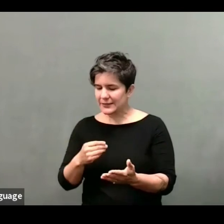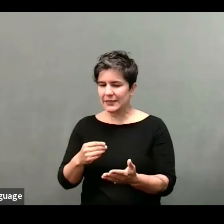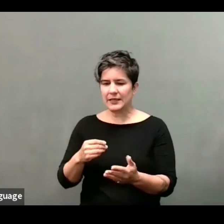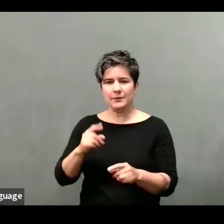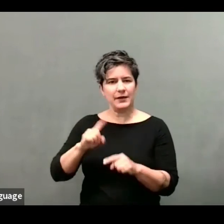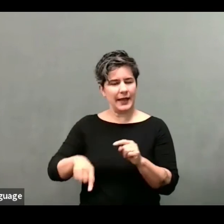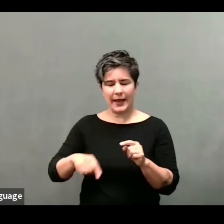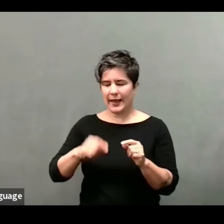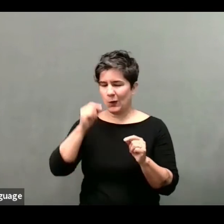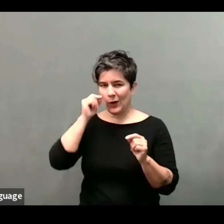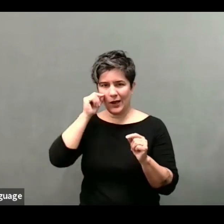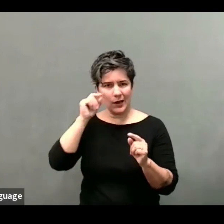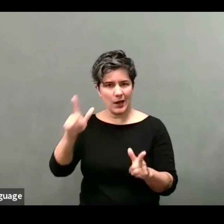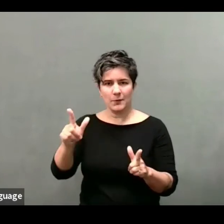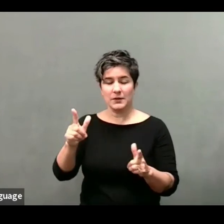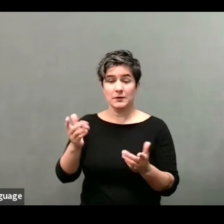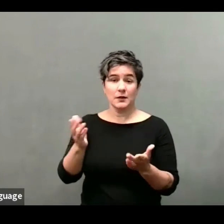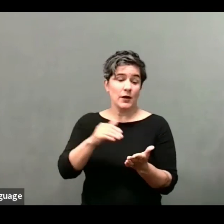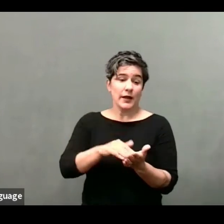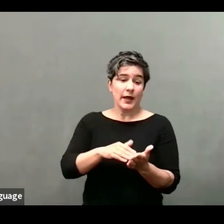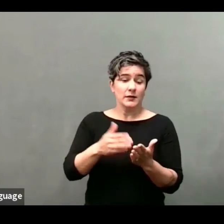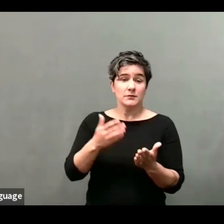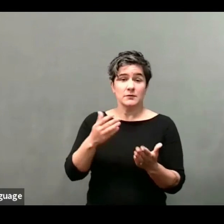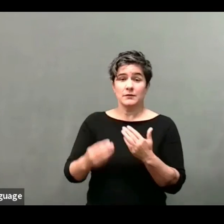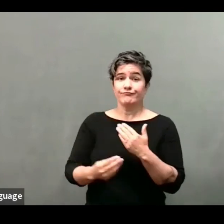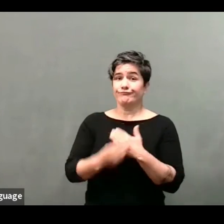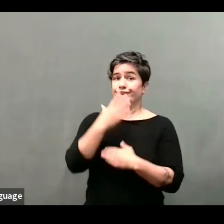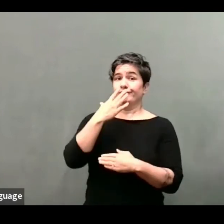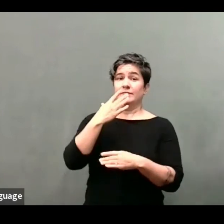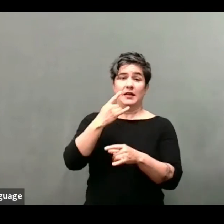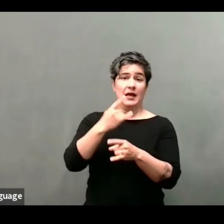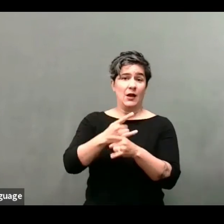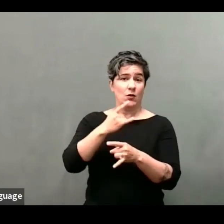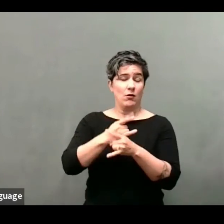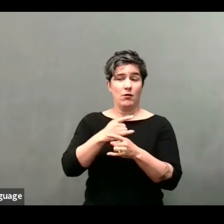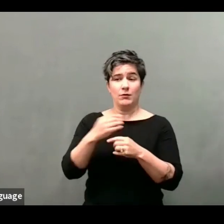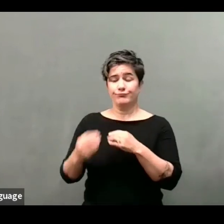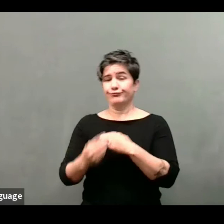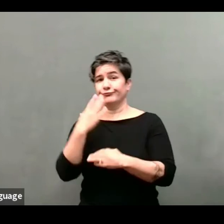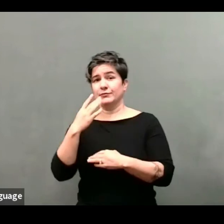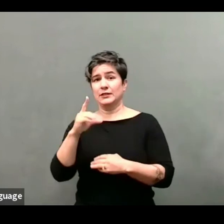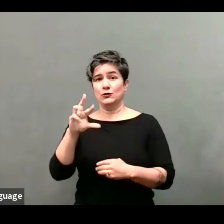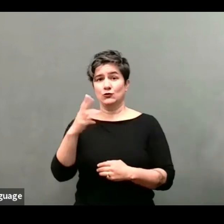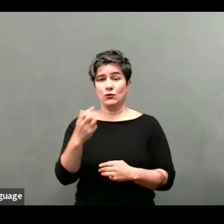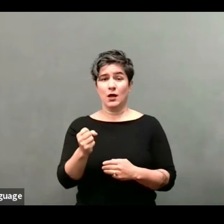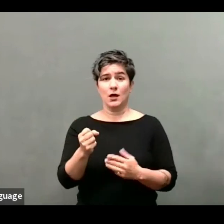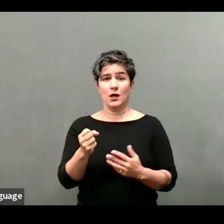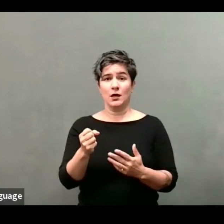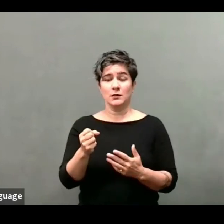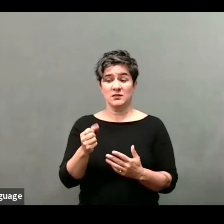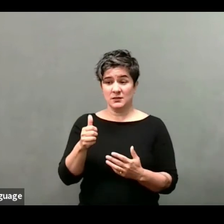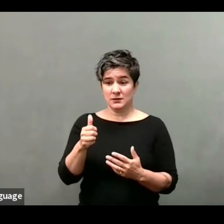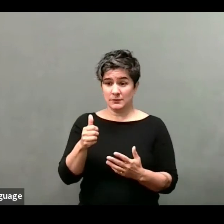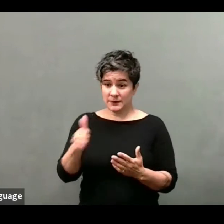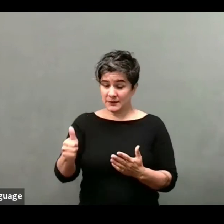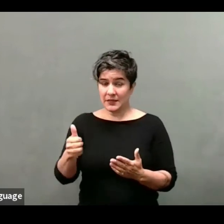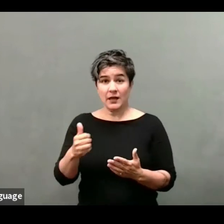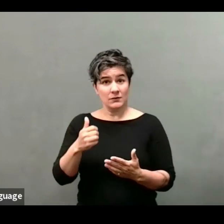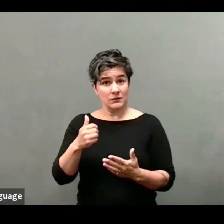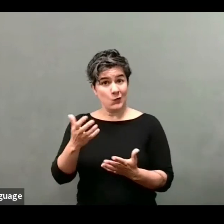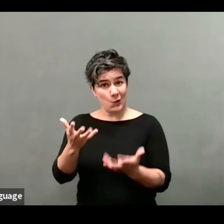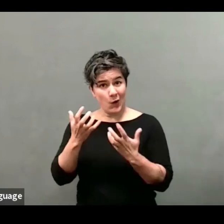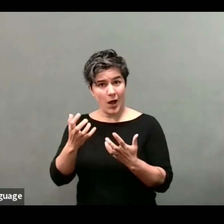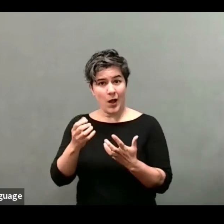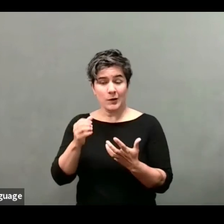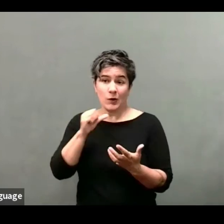could not stay awake, or again, maybe under the influence of alcohol and or drugs, which they may have taken willingly or